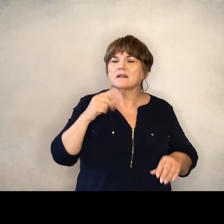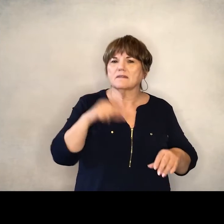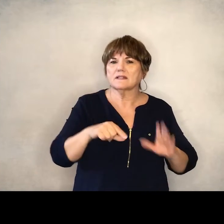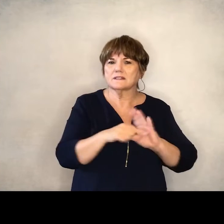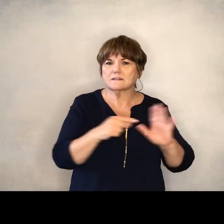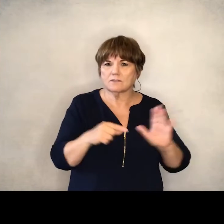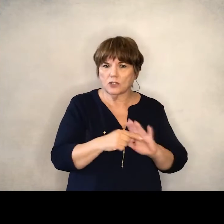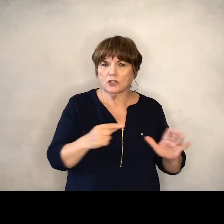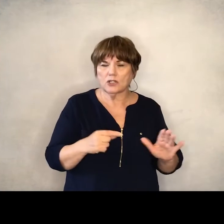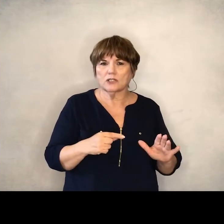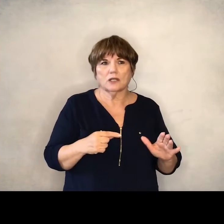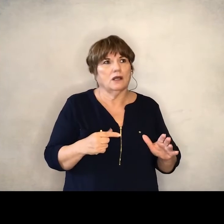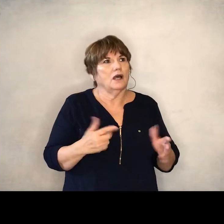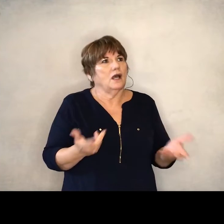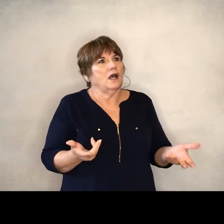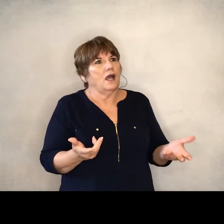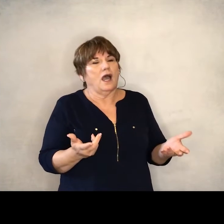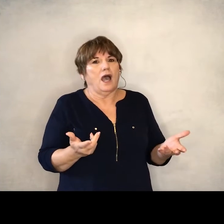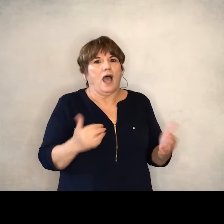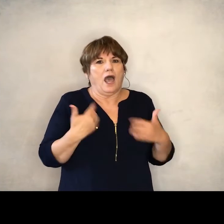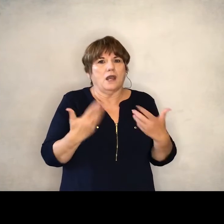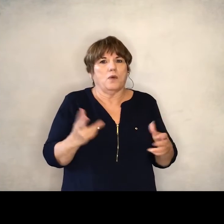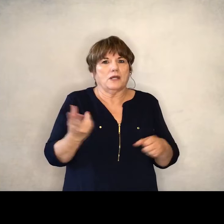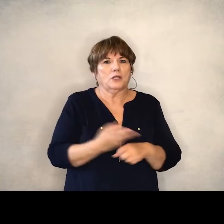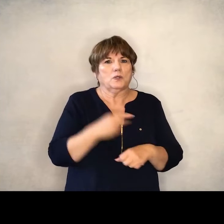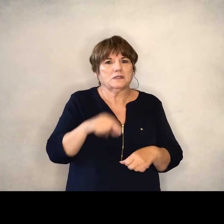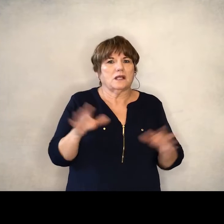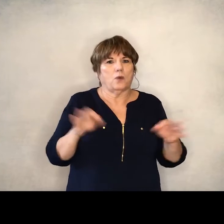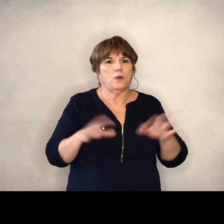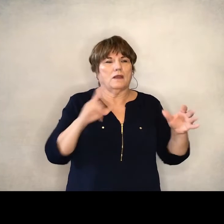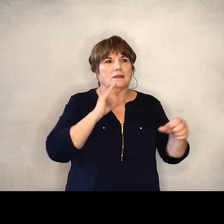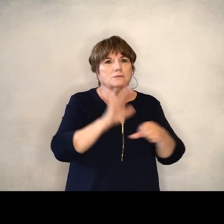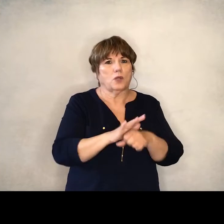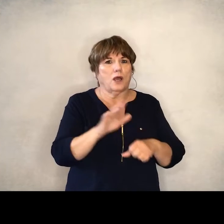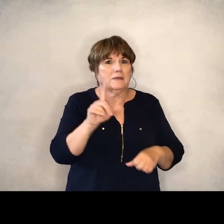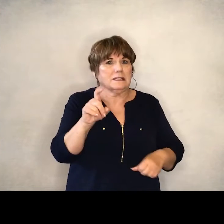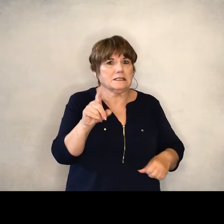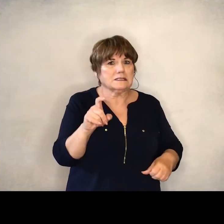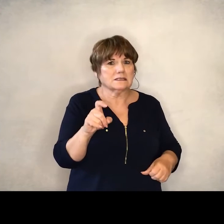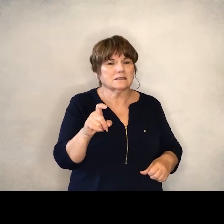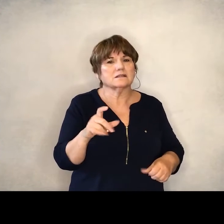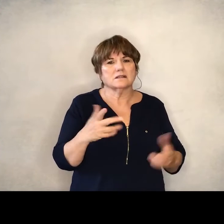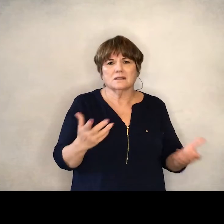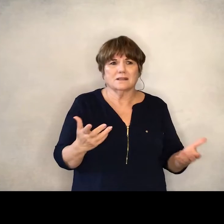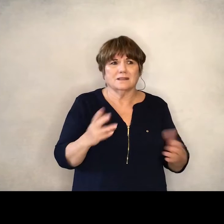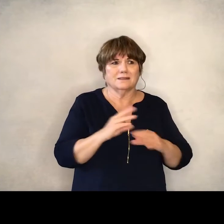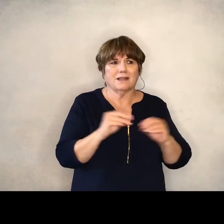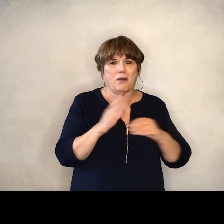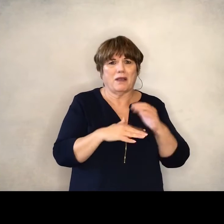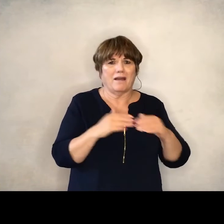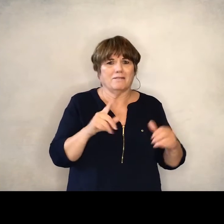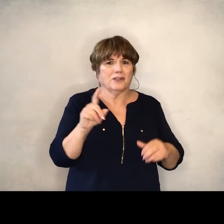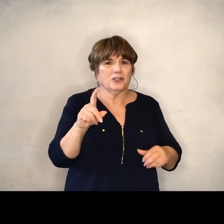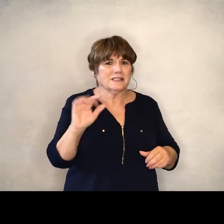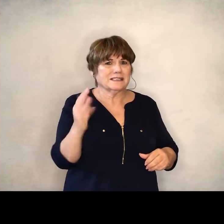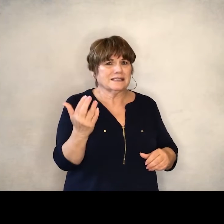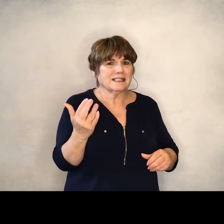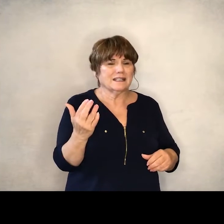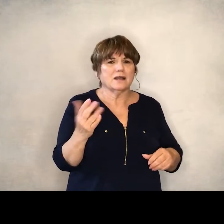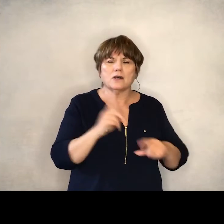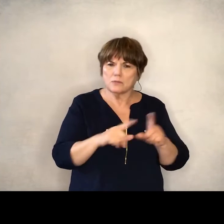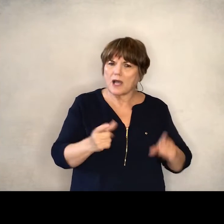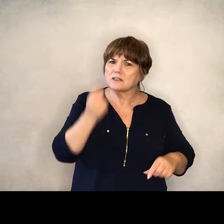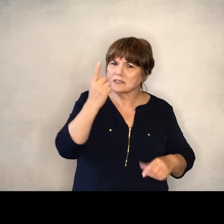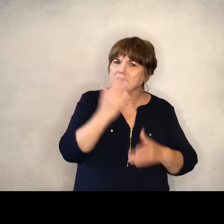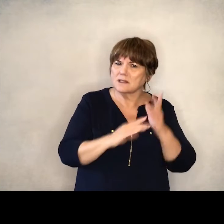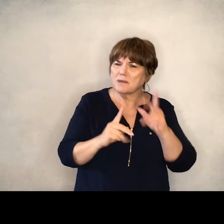much, I don't even want to use it at all. It's a worthless promise. The verse provides no comfort at all. And I understand how you can feel that